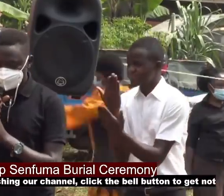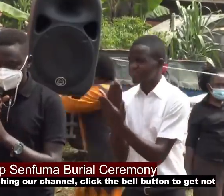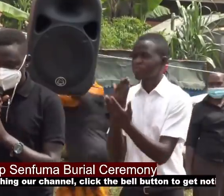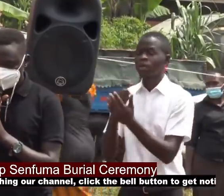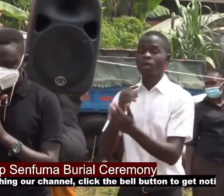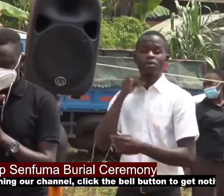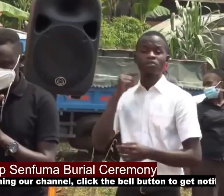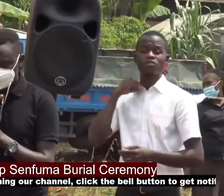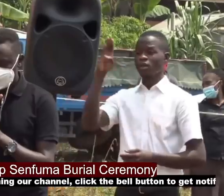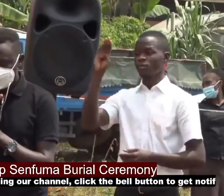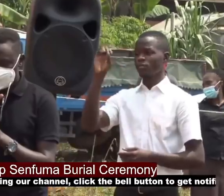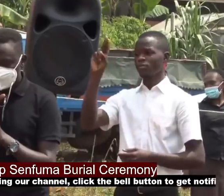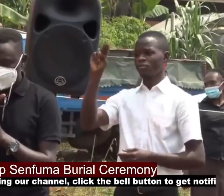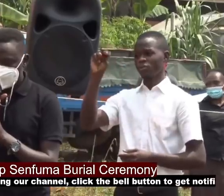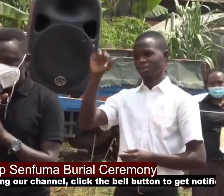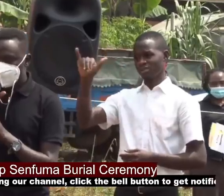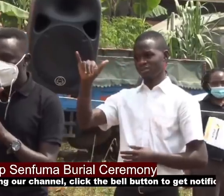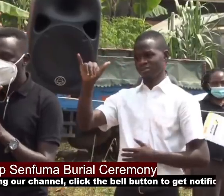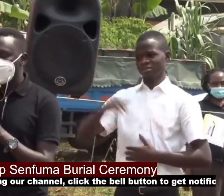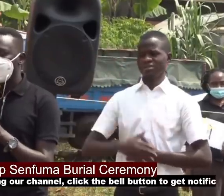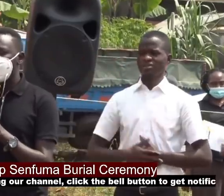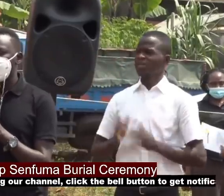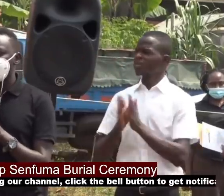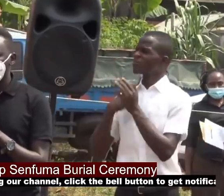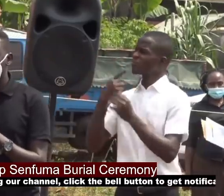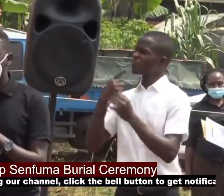And I beseeched Pastor Boni Musoke.